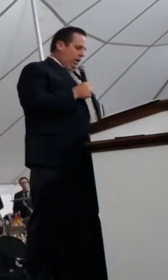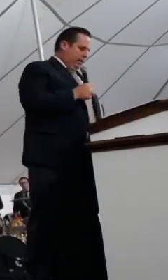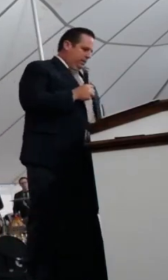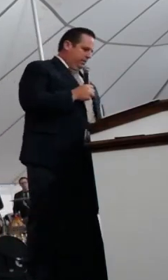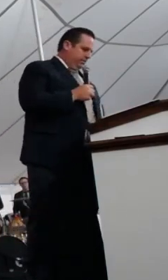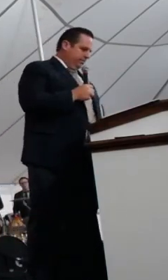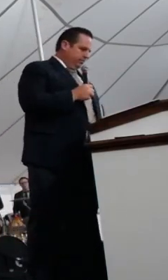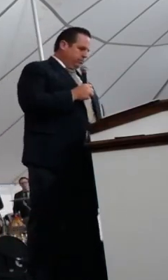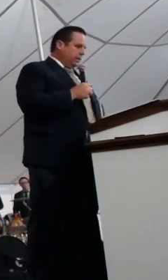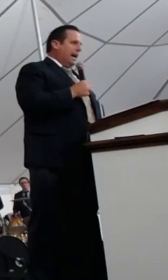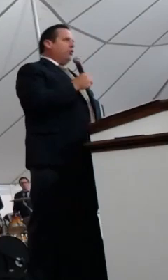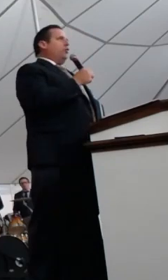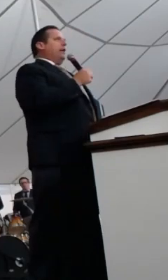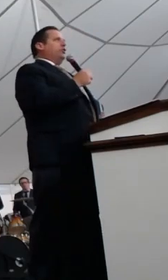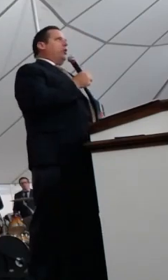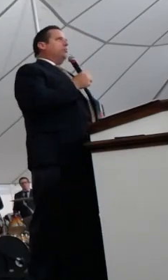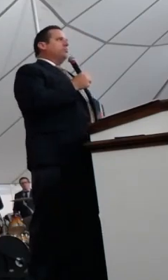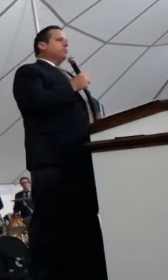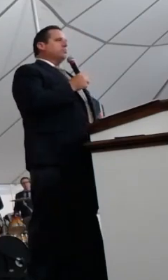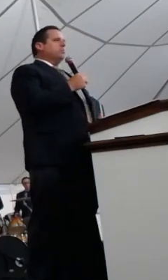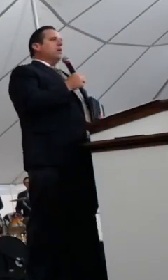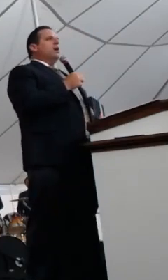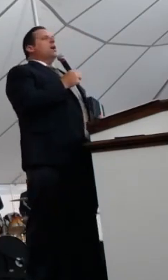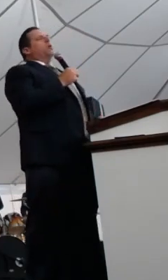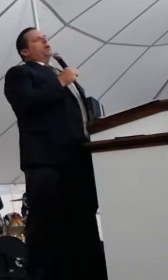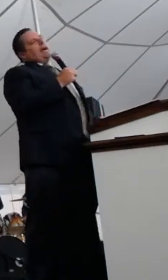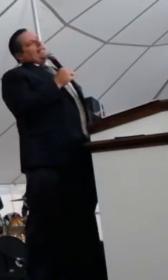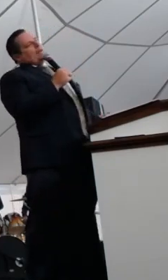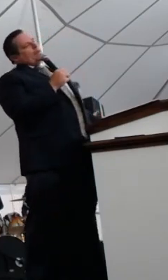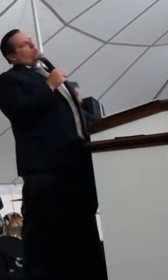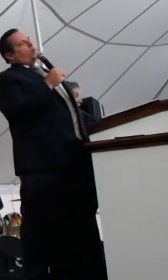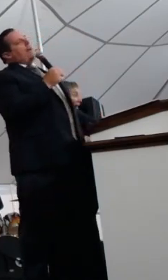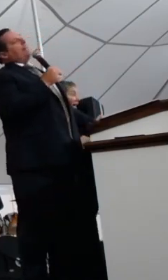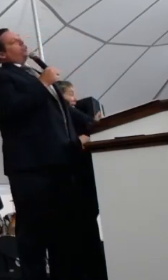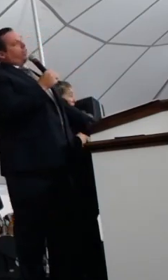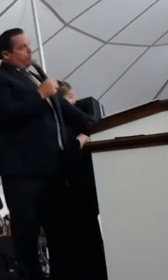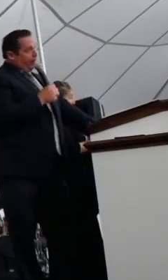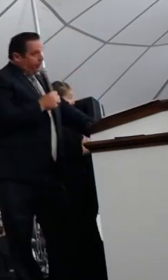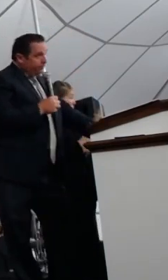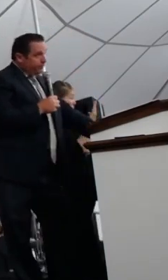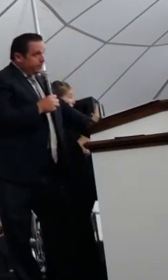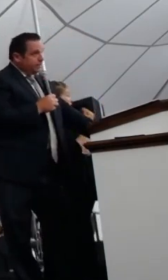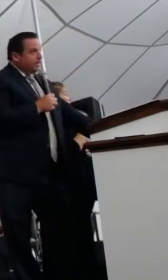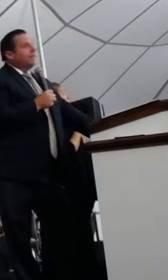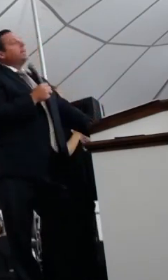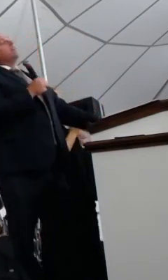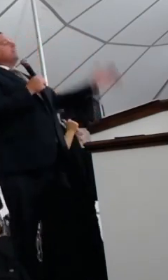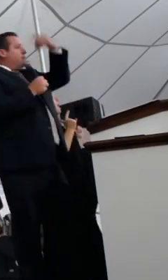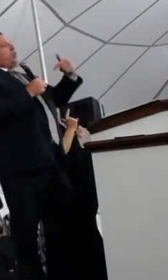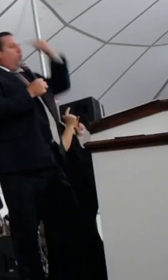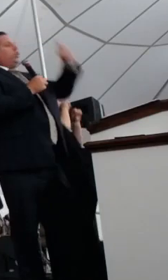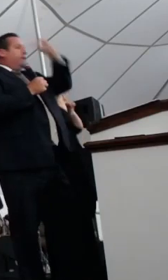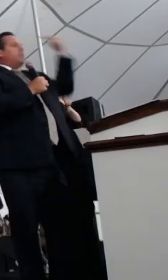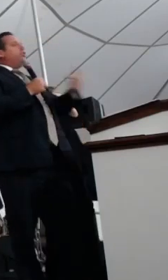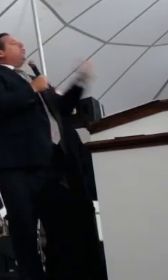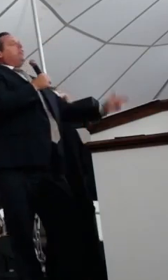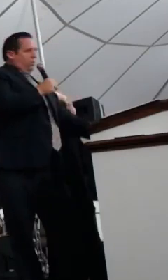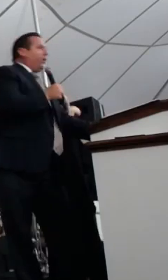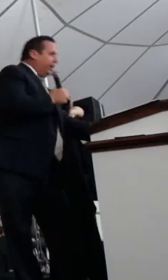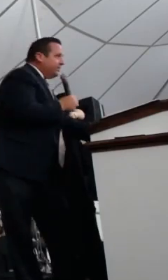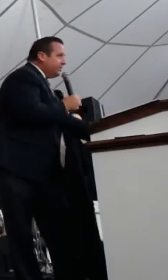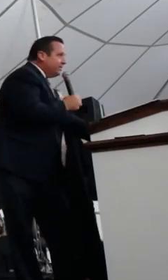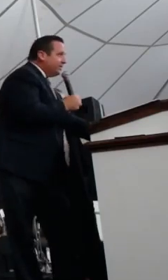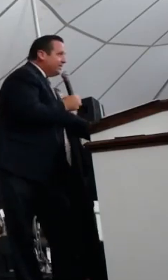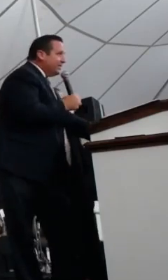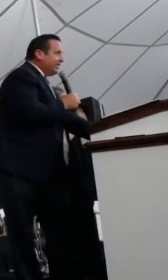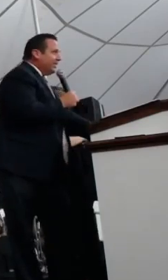he was. I don't know about y'all, but when I get up in the morning, I need to look in the mirror. This don't look this good in the